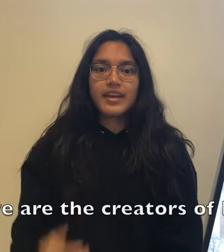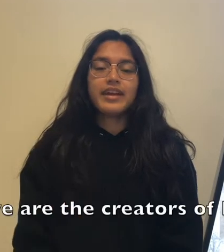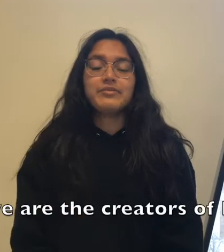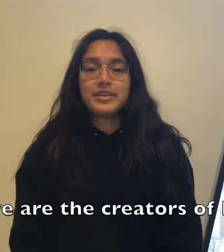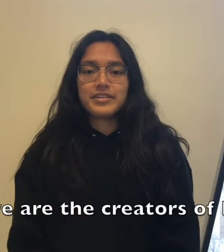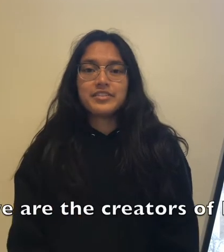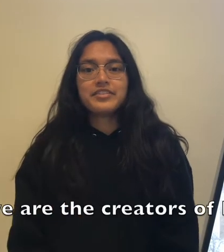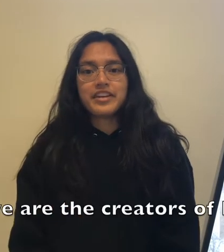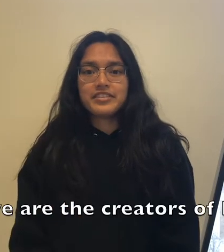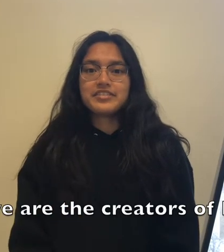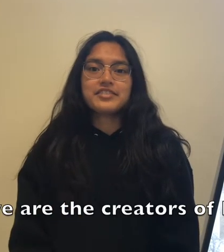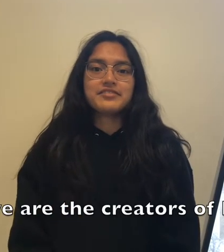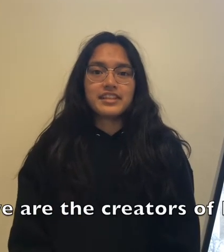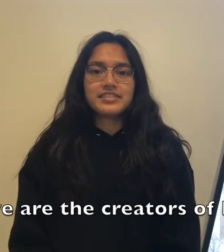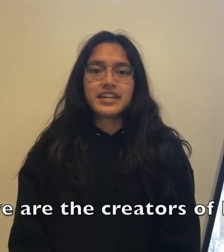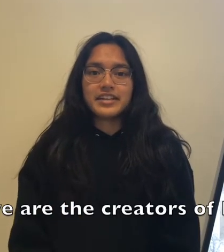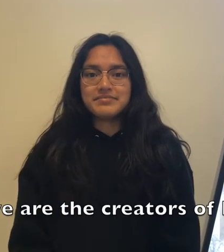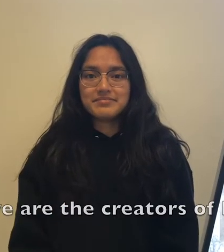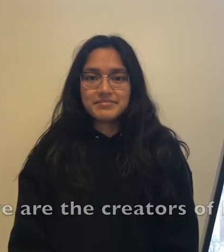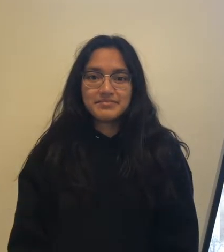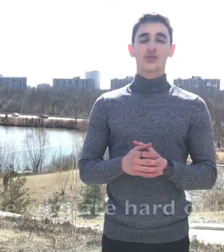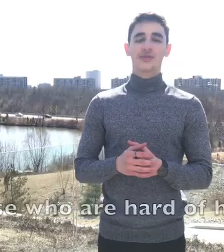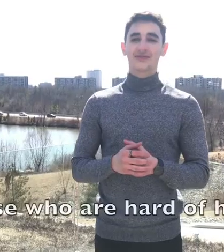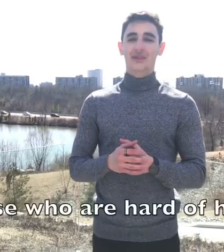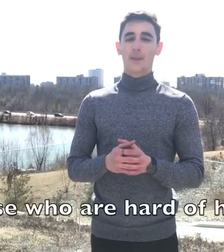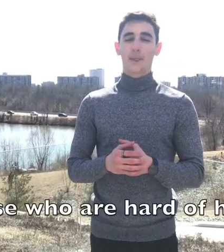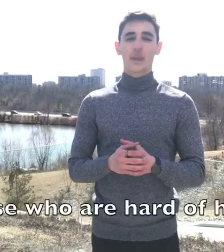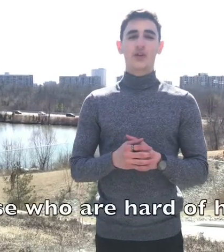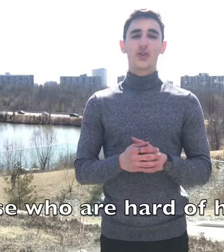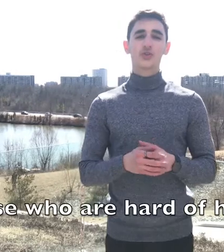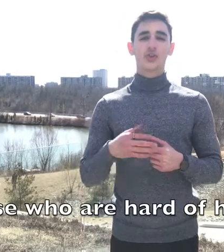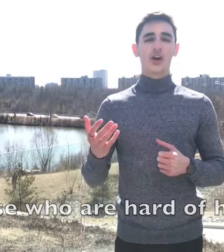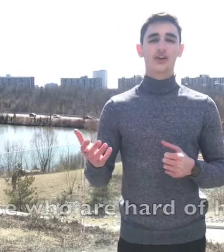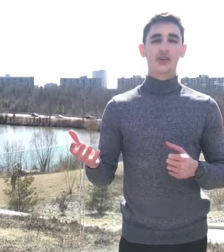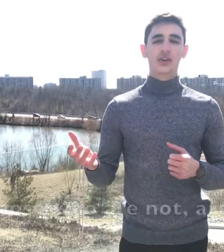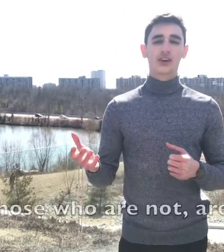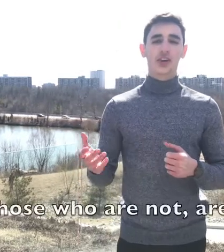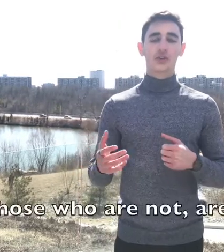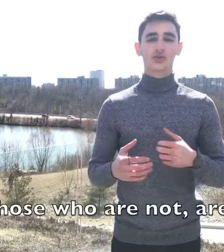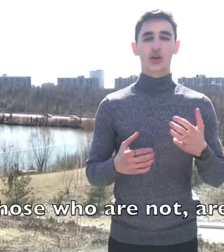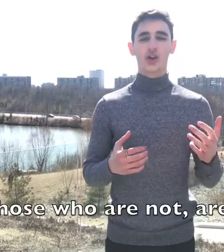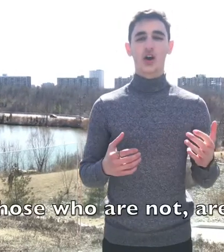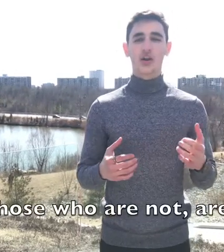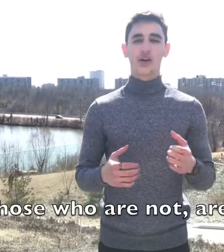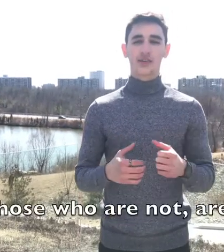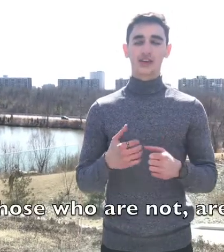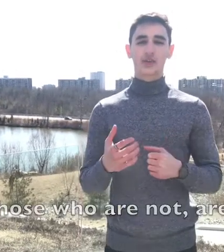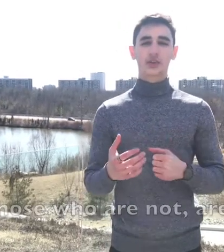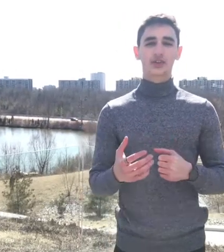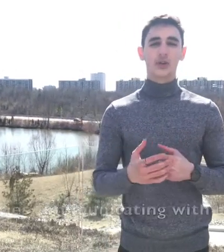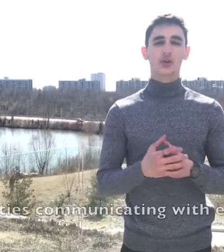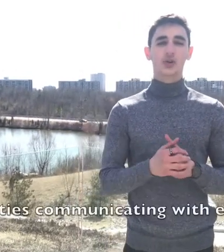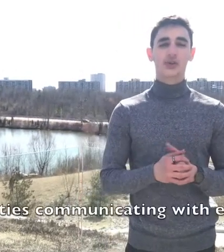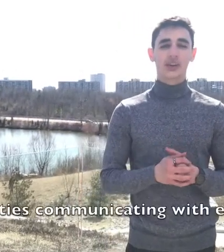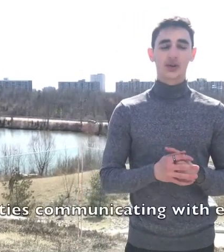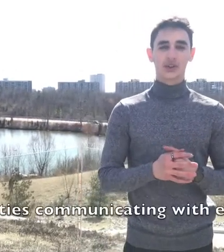And we are the creators of Let's Sign. Those who are hard of hearing and those who are not are having a difficult time to communicate with each